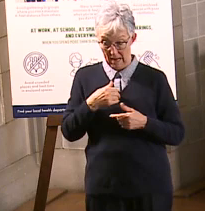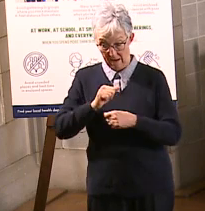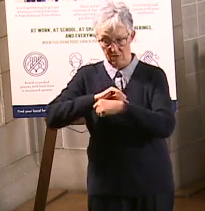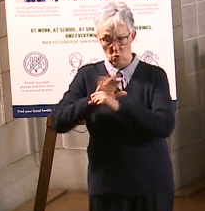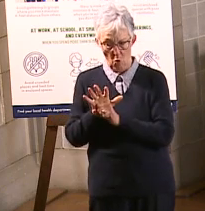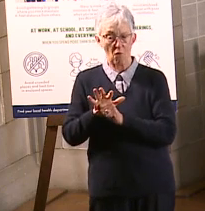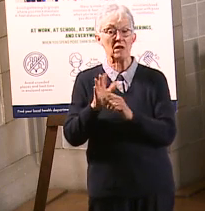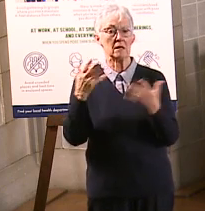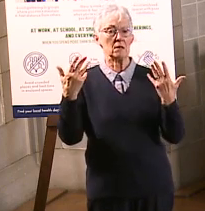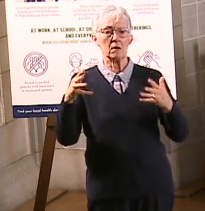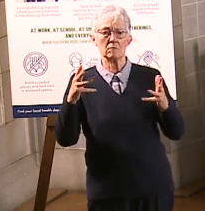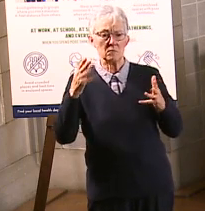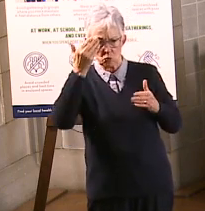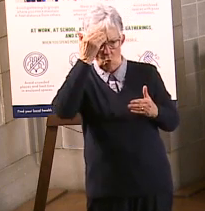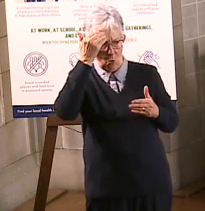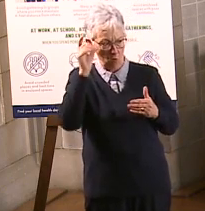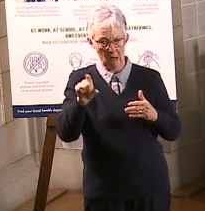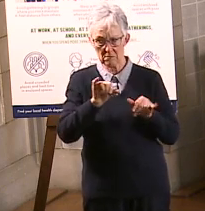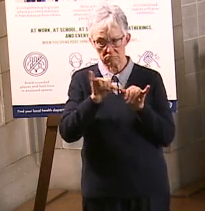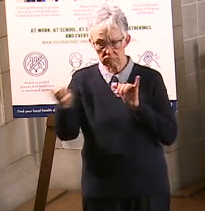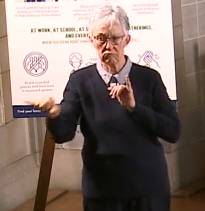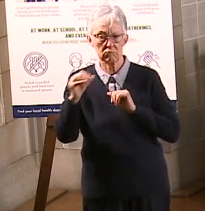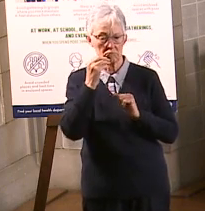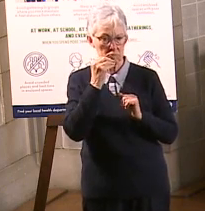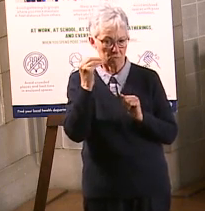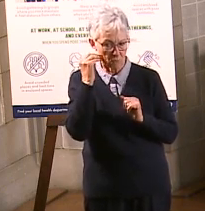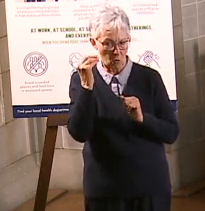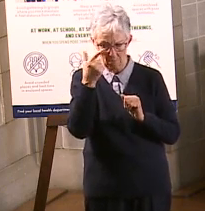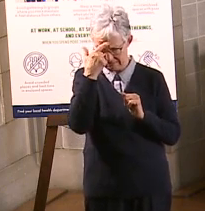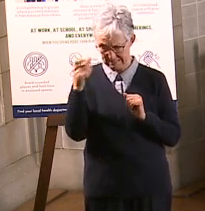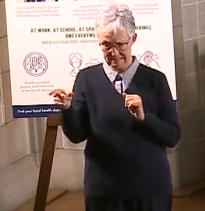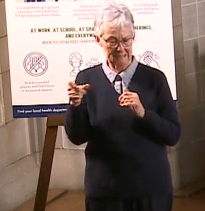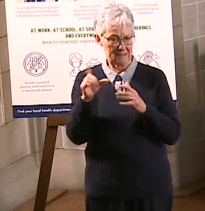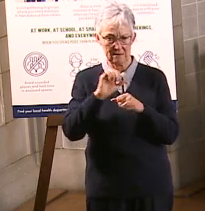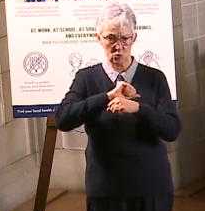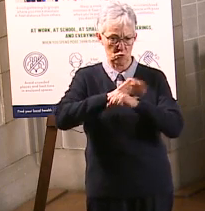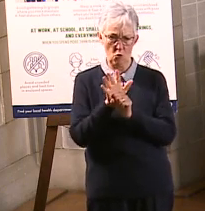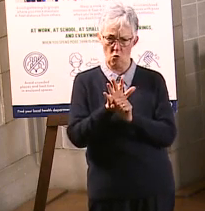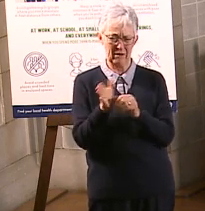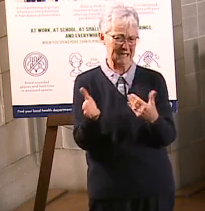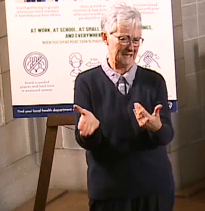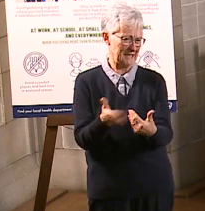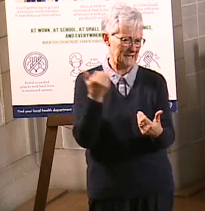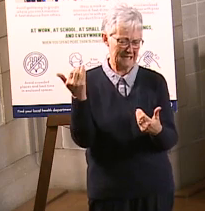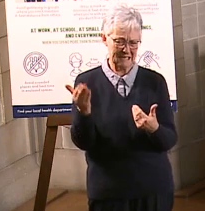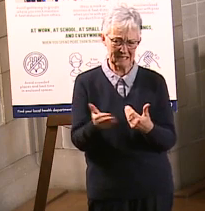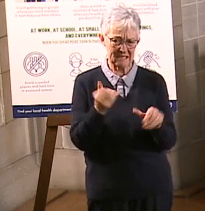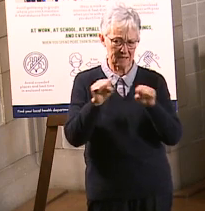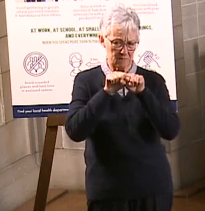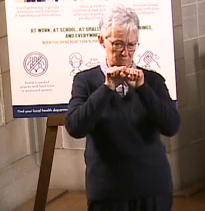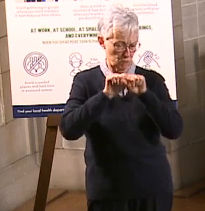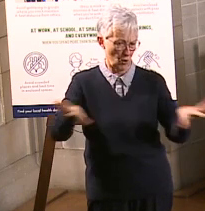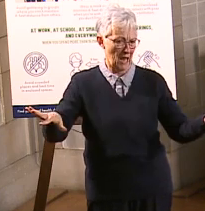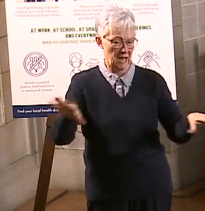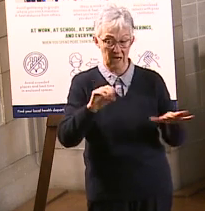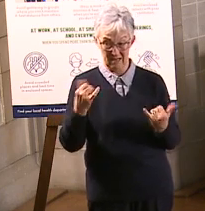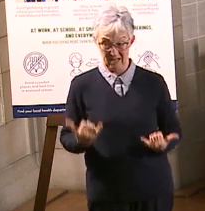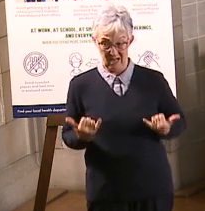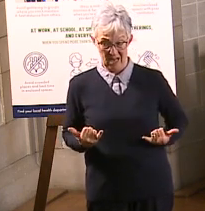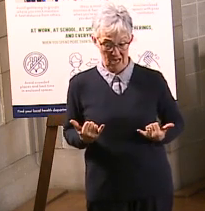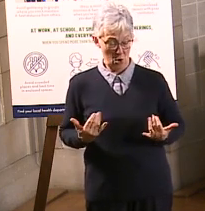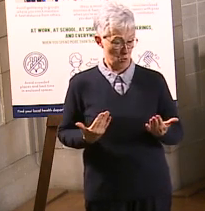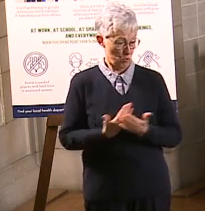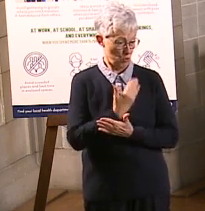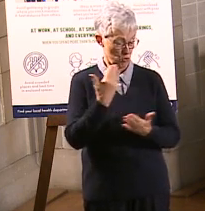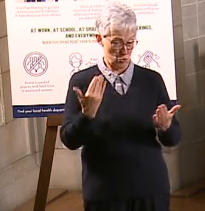very transmissible. And there are new variants that are even more transmissible that are have been identified now as close